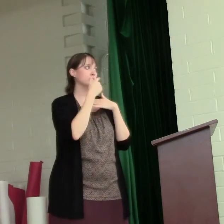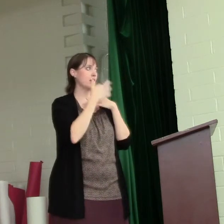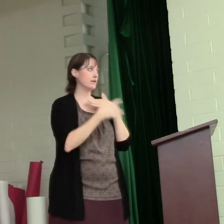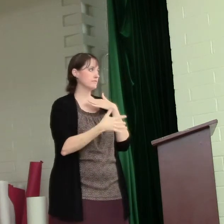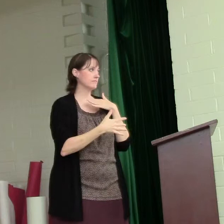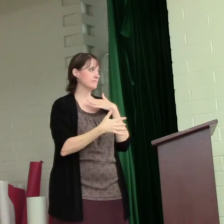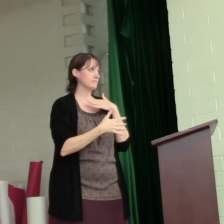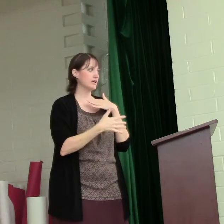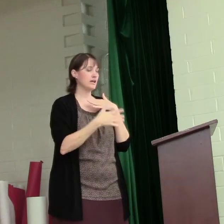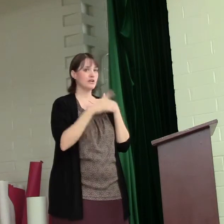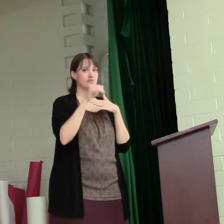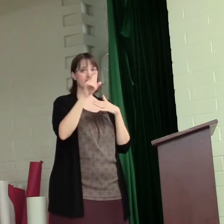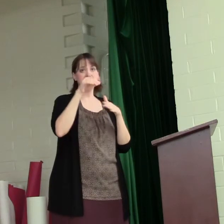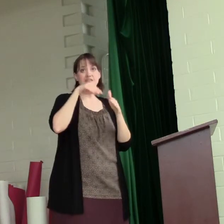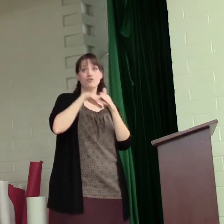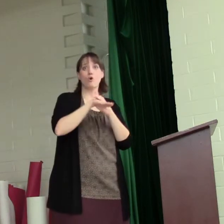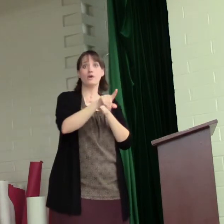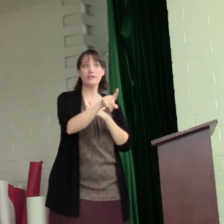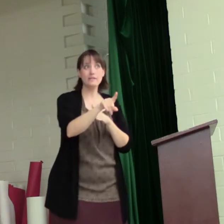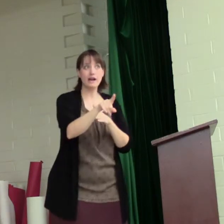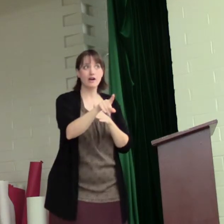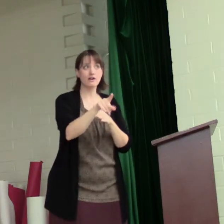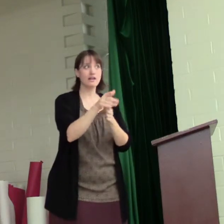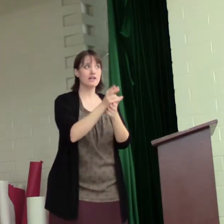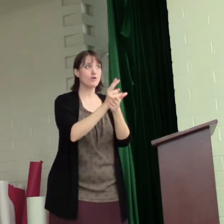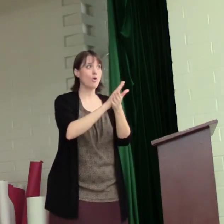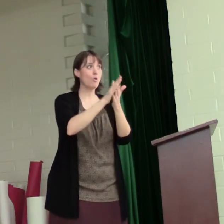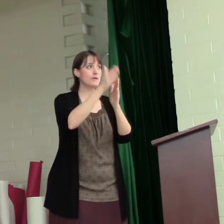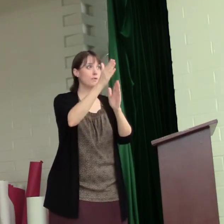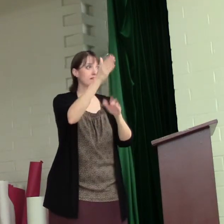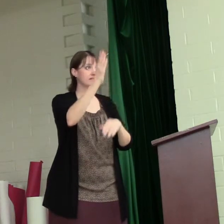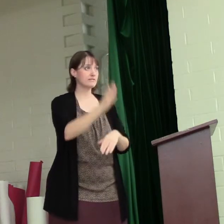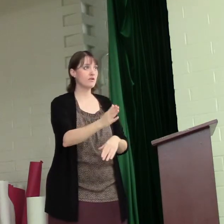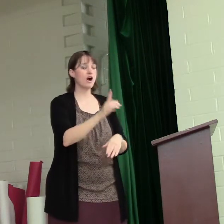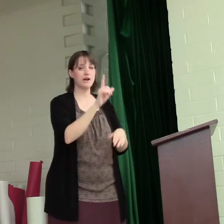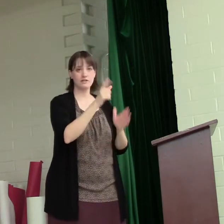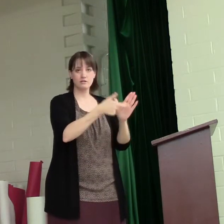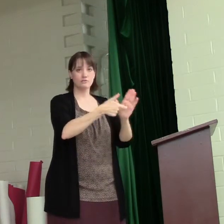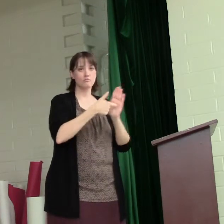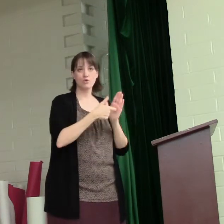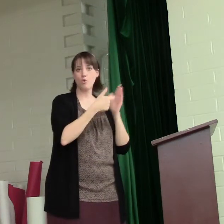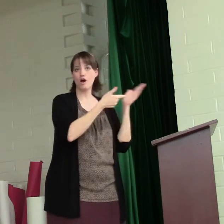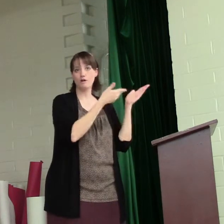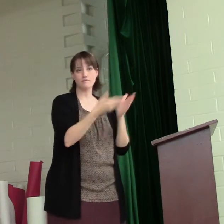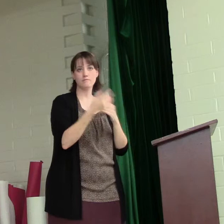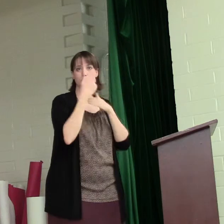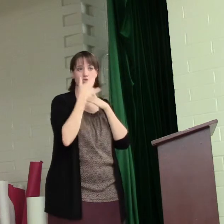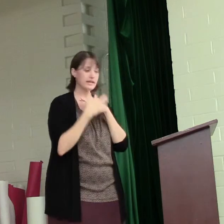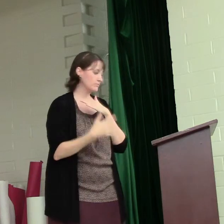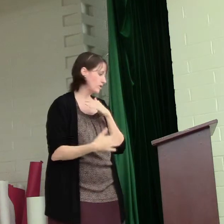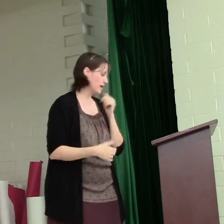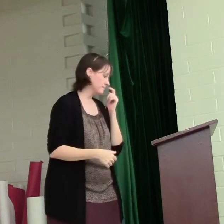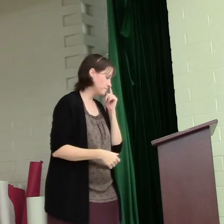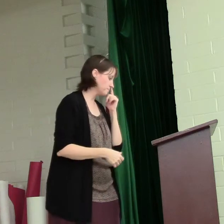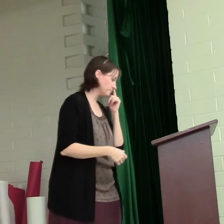blood. Just to even go in there in the holy presence of God required bringing blood.